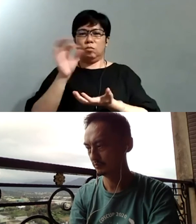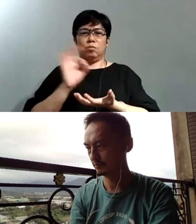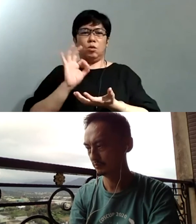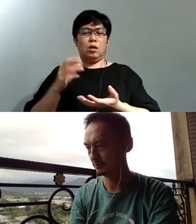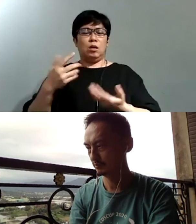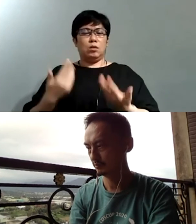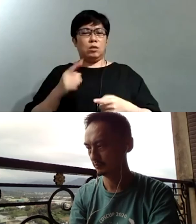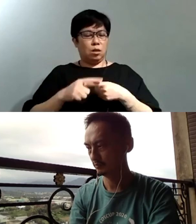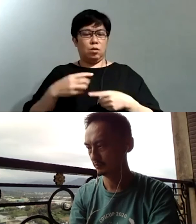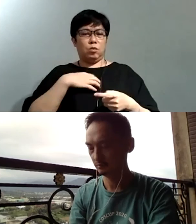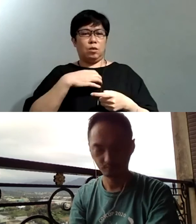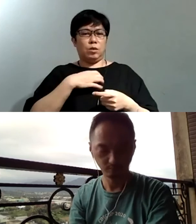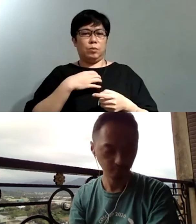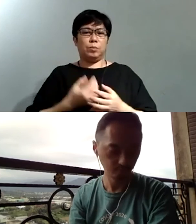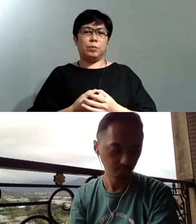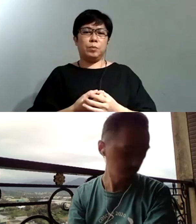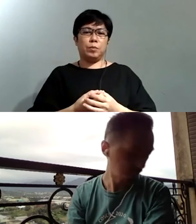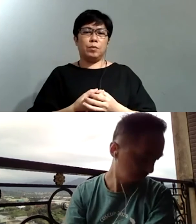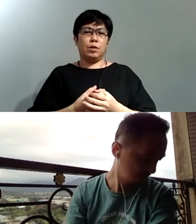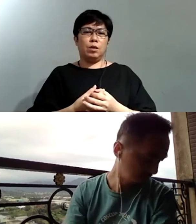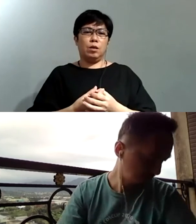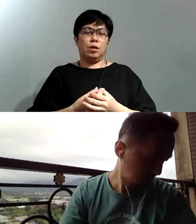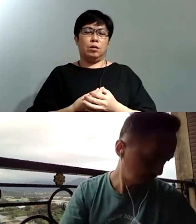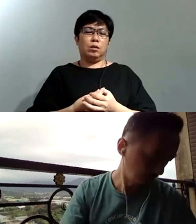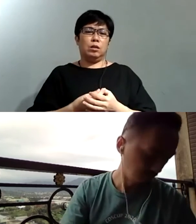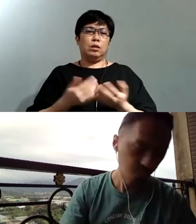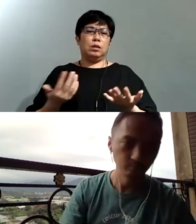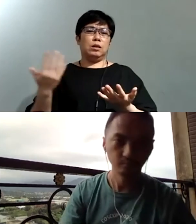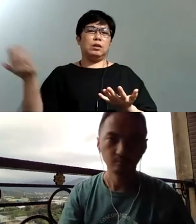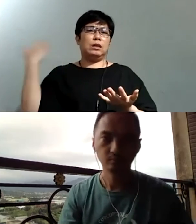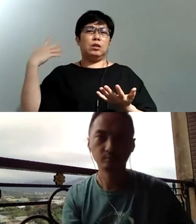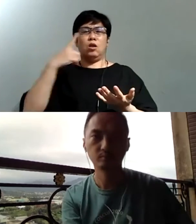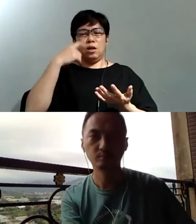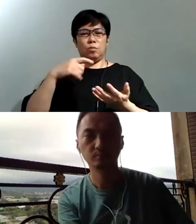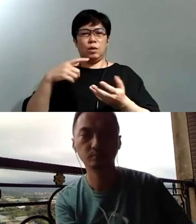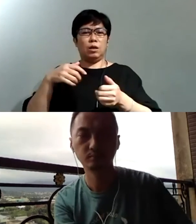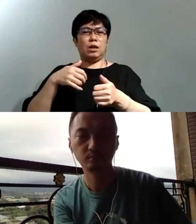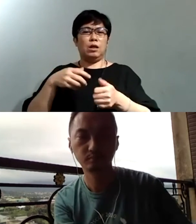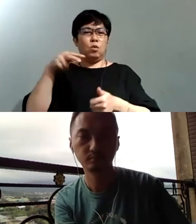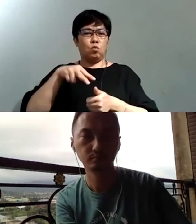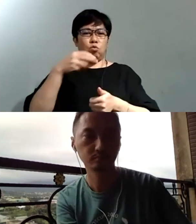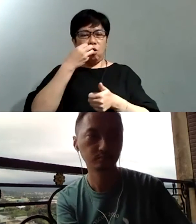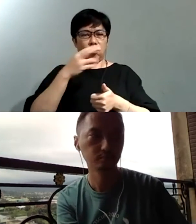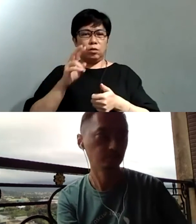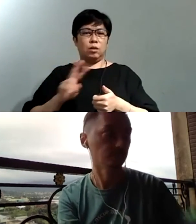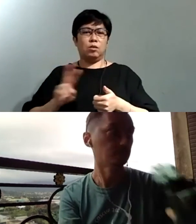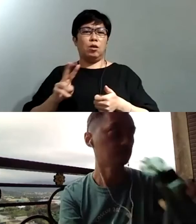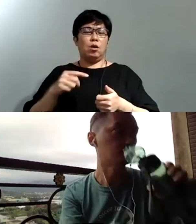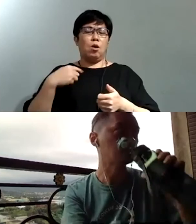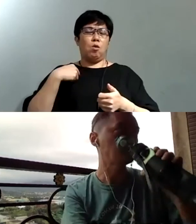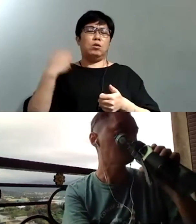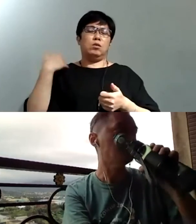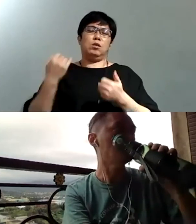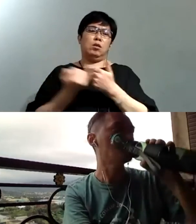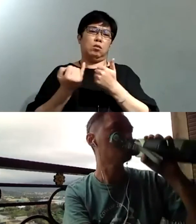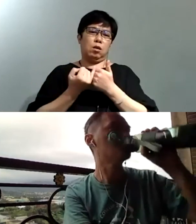in the colonial period, I myself as a student, and when I was a college student, I